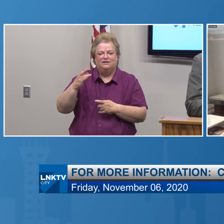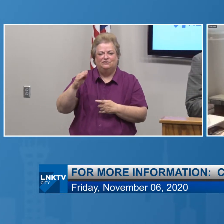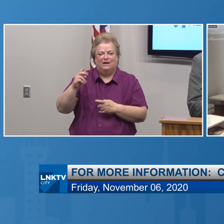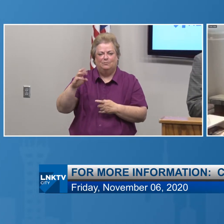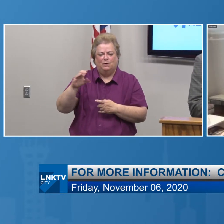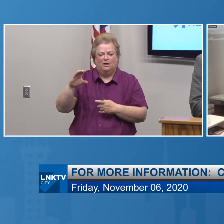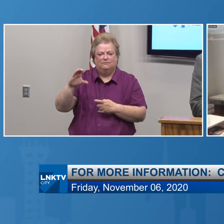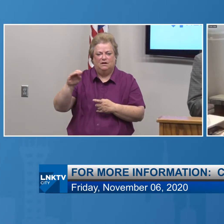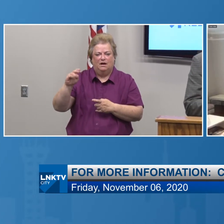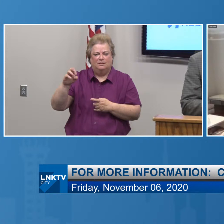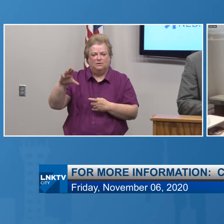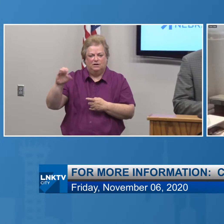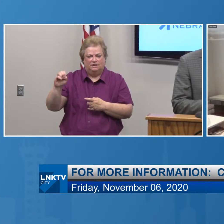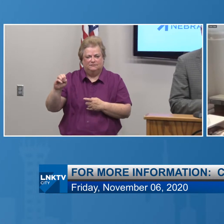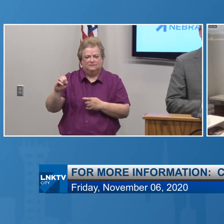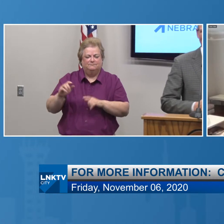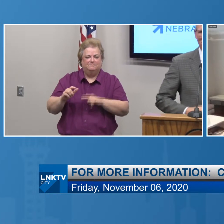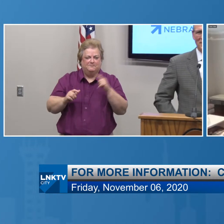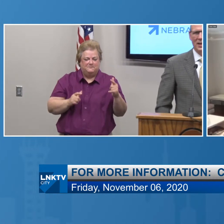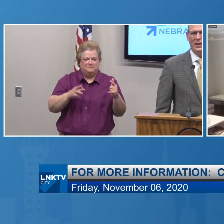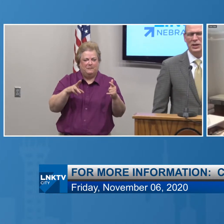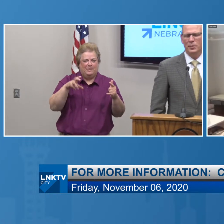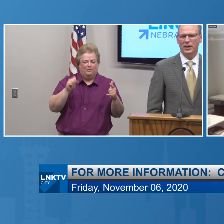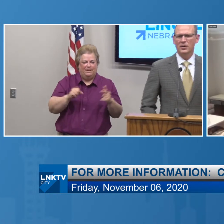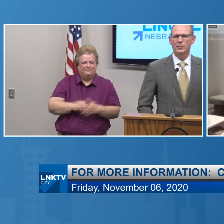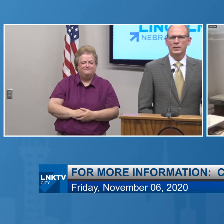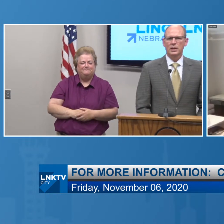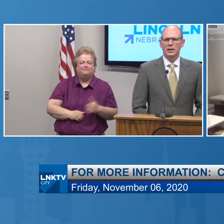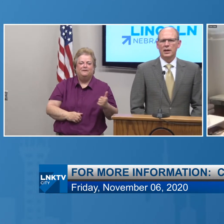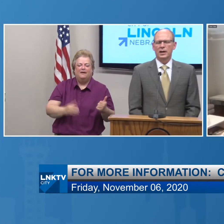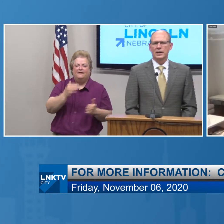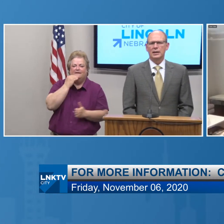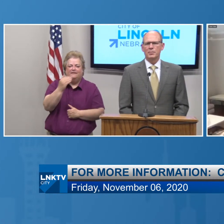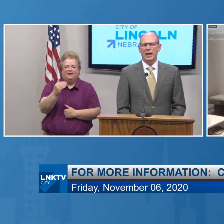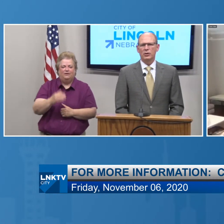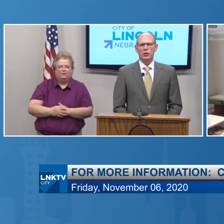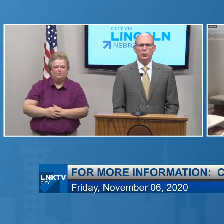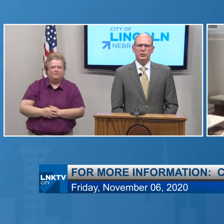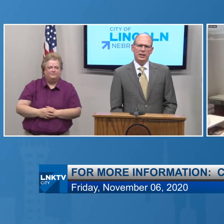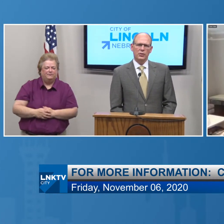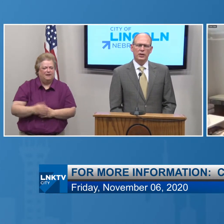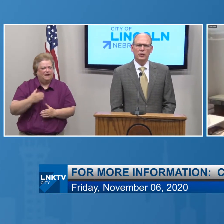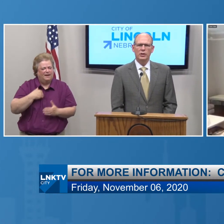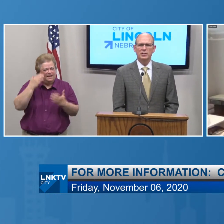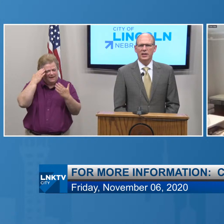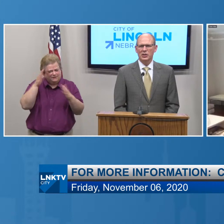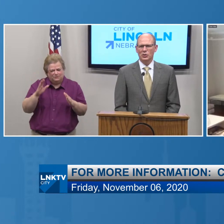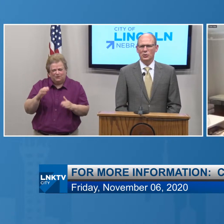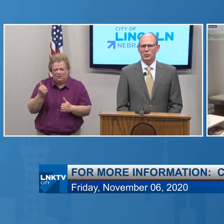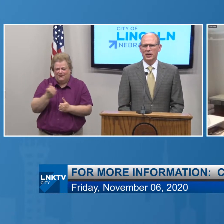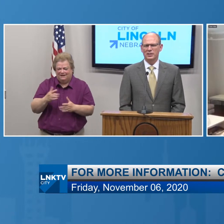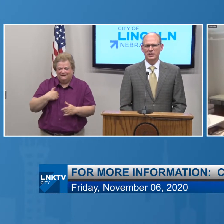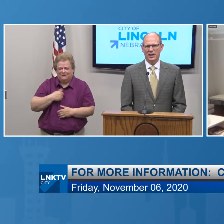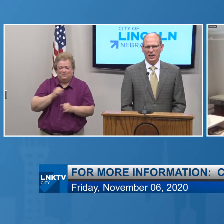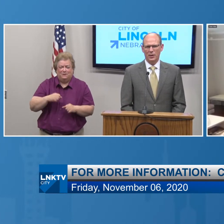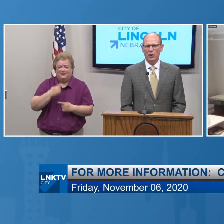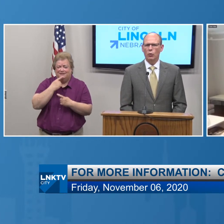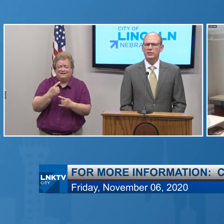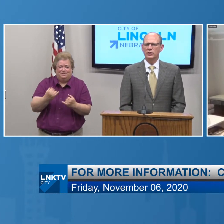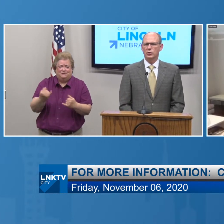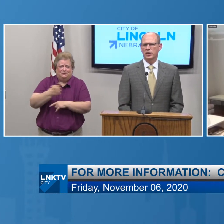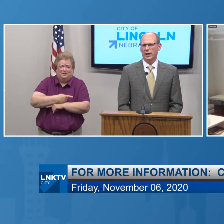Commerce. Over to you, Russ. Thank you, Mayor. I don't know that there's anything that we can tell you